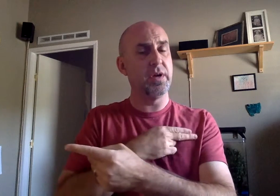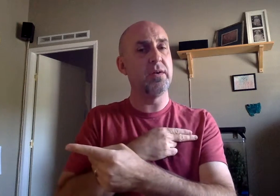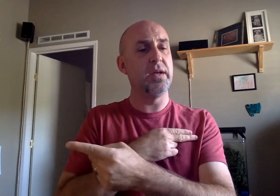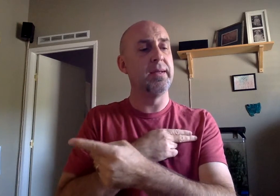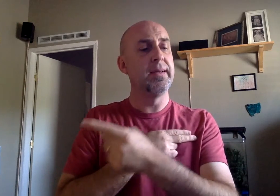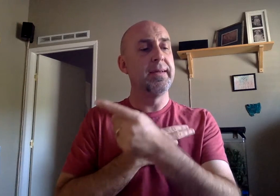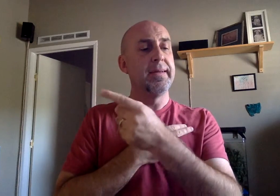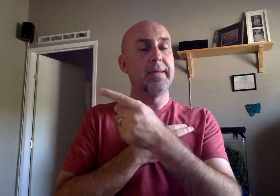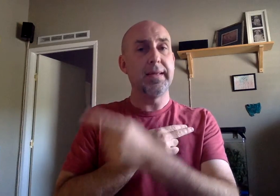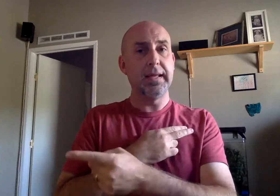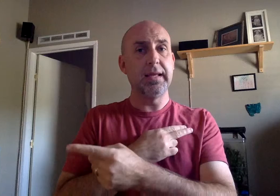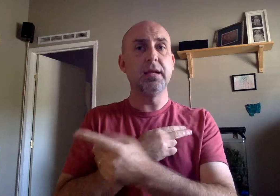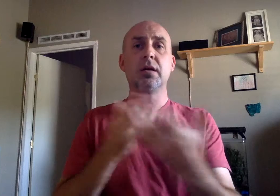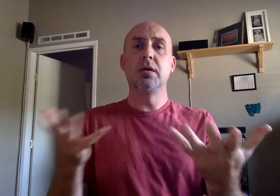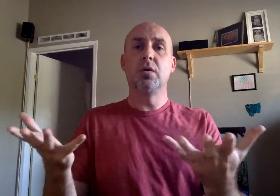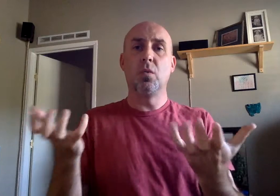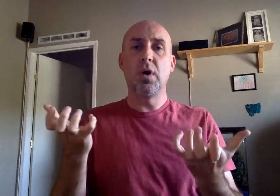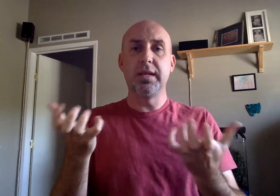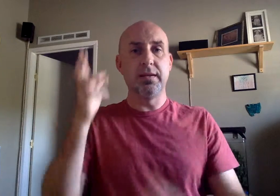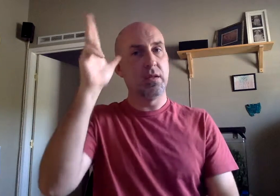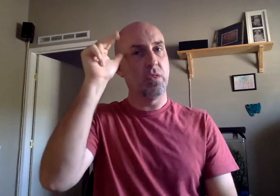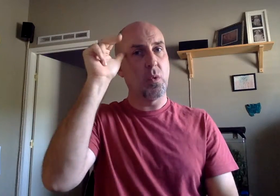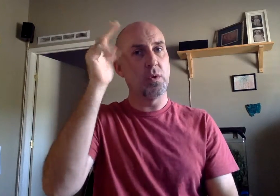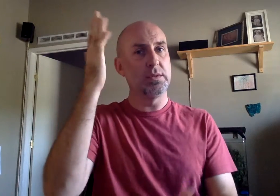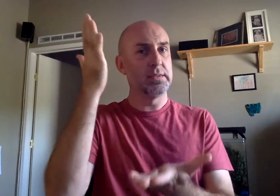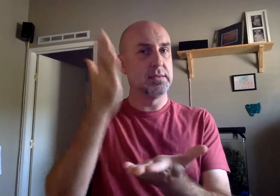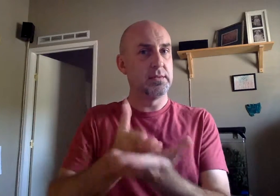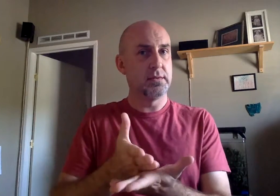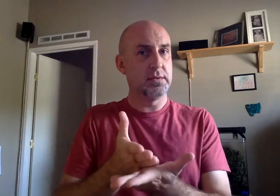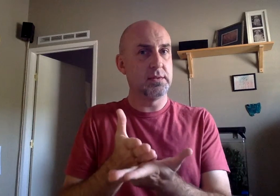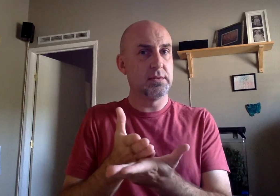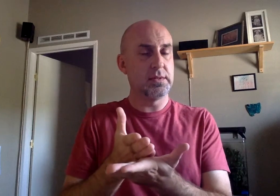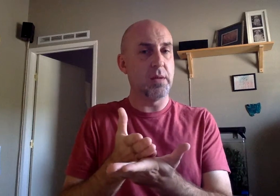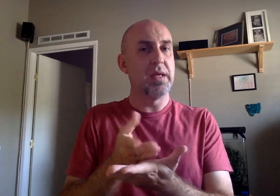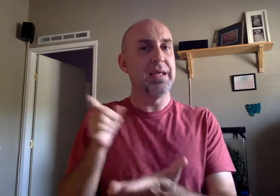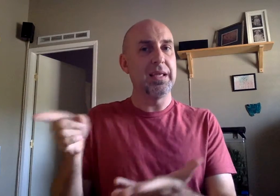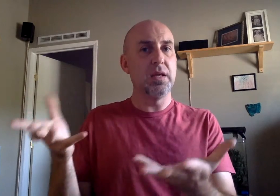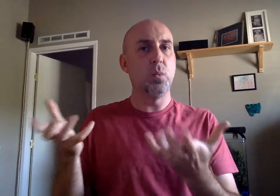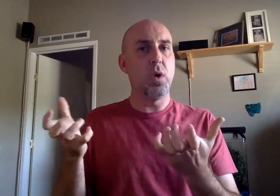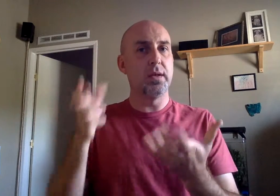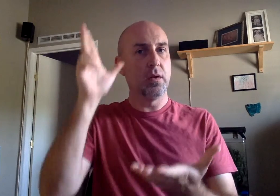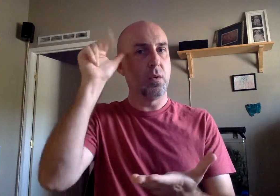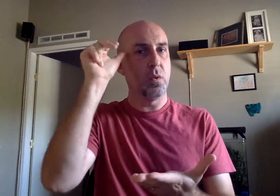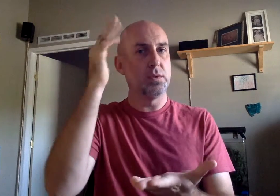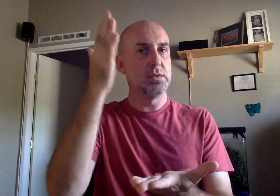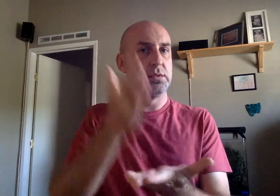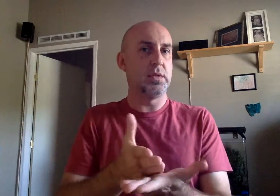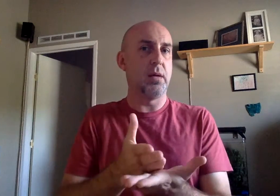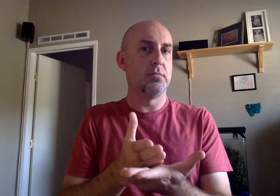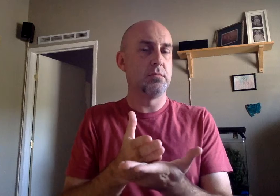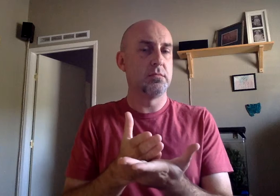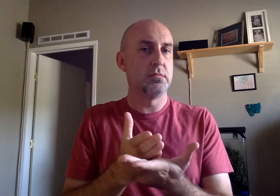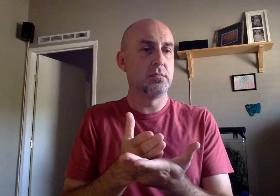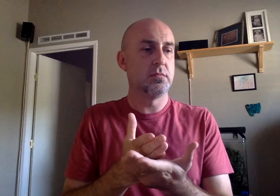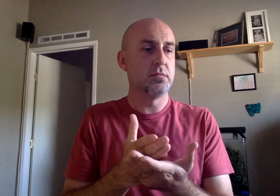Harry. He wanted the horse stop. He want horse stop.